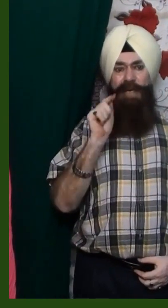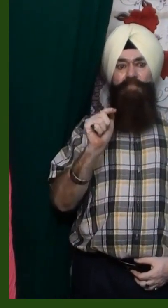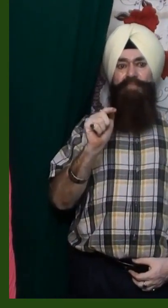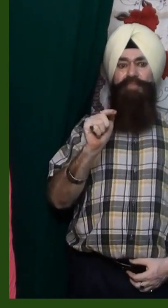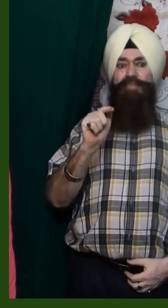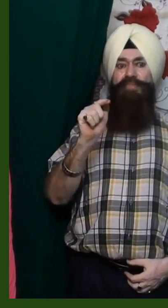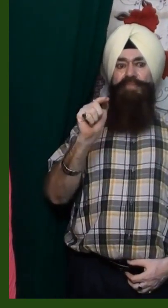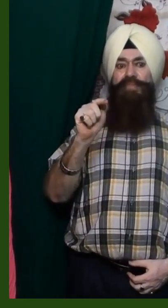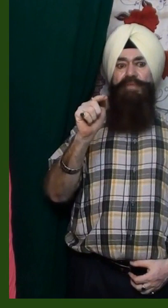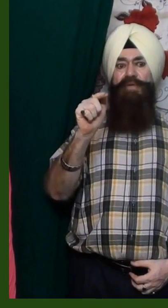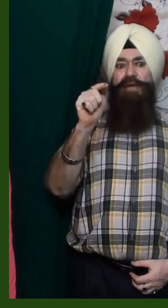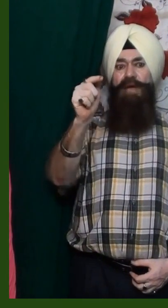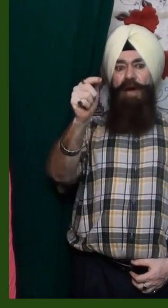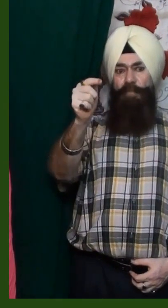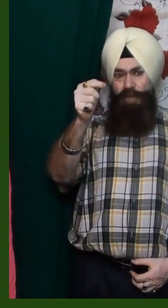see him